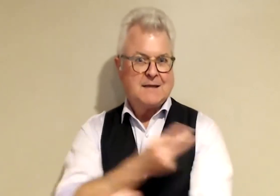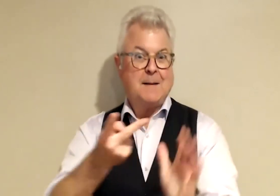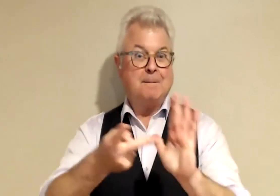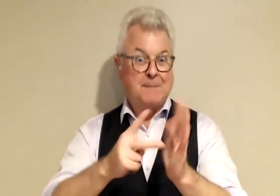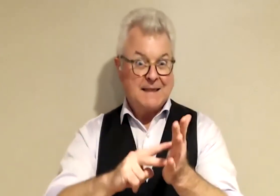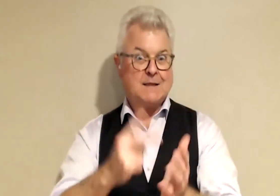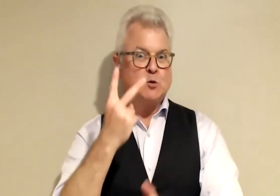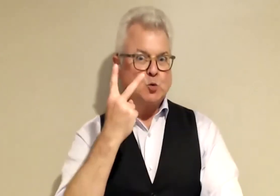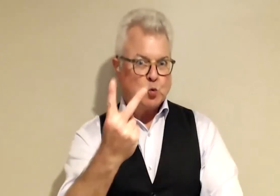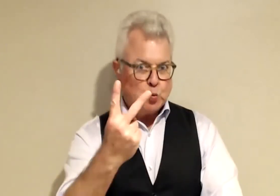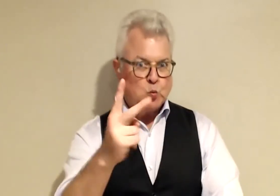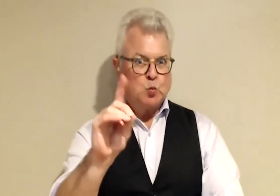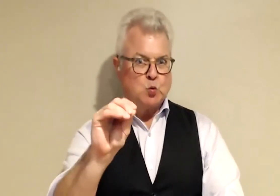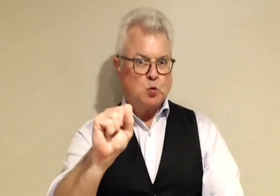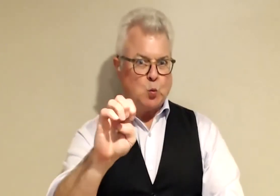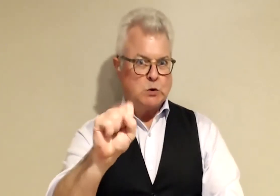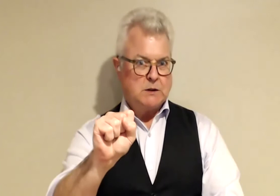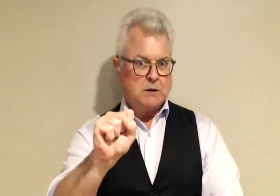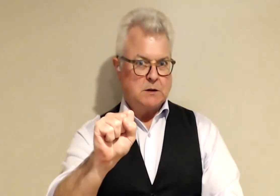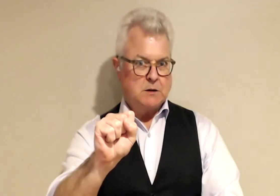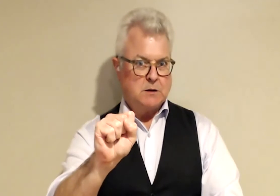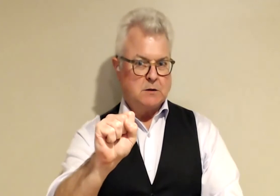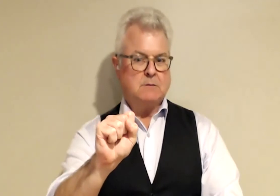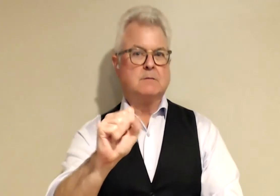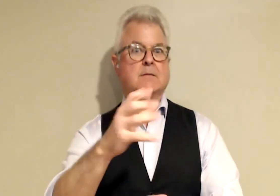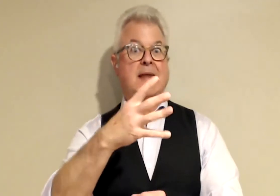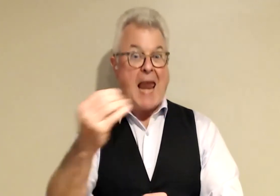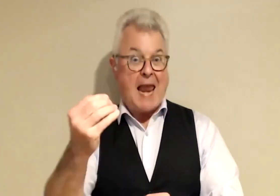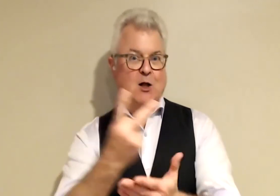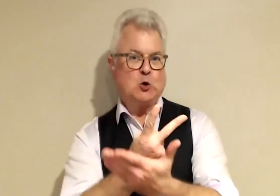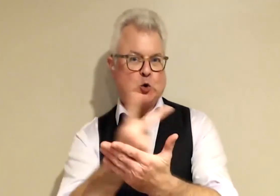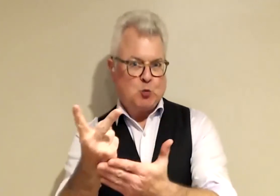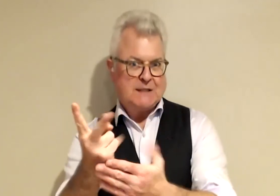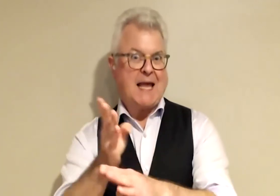fully vaccinated, which means that you've received 2 doses of your vaccine,